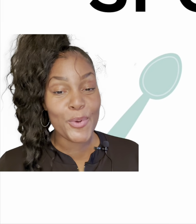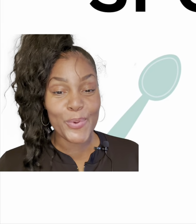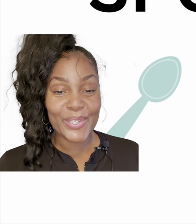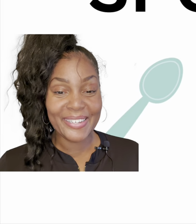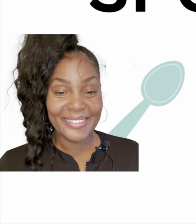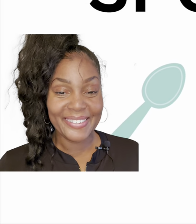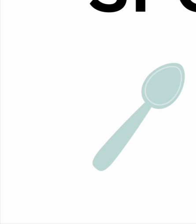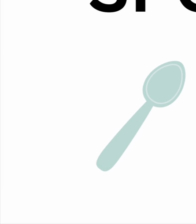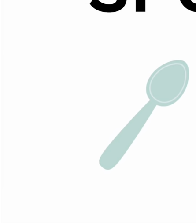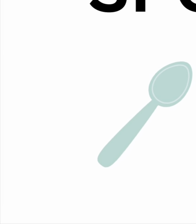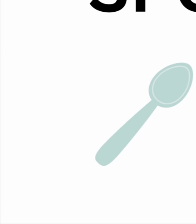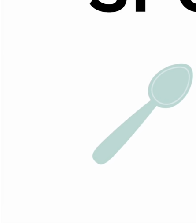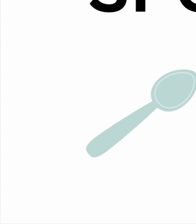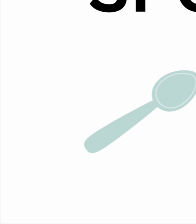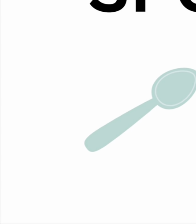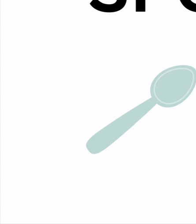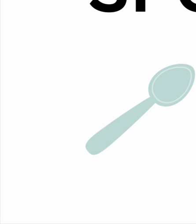spoon.